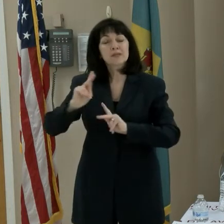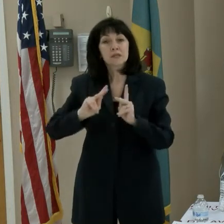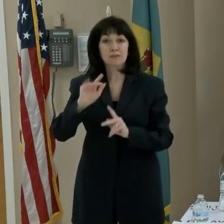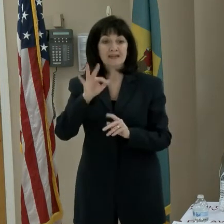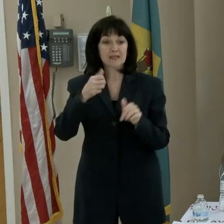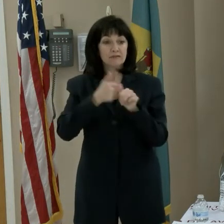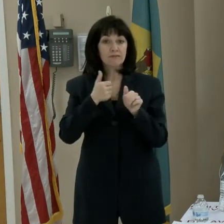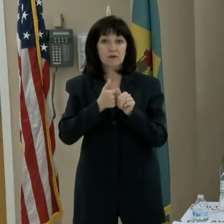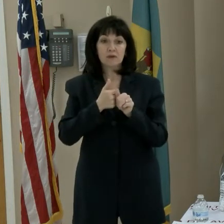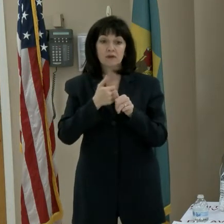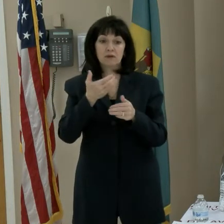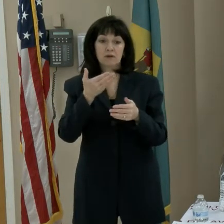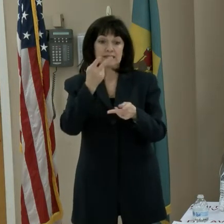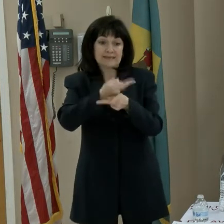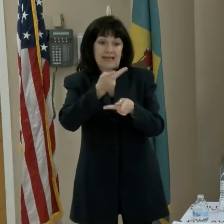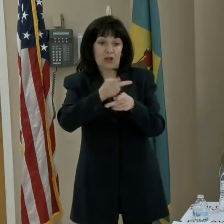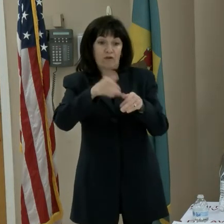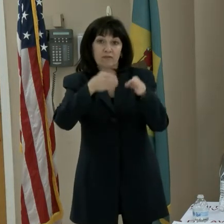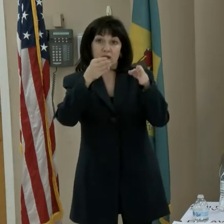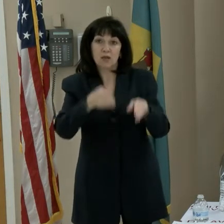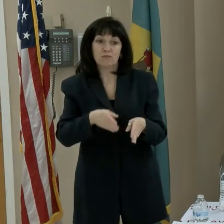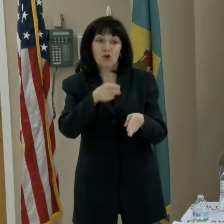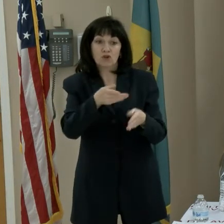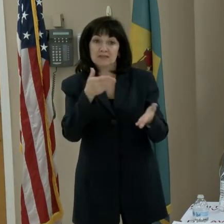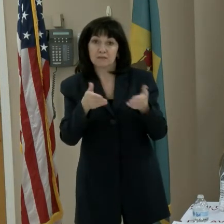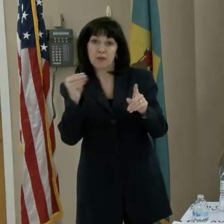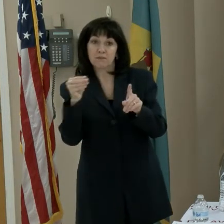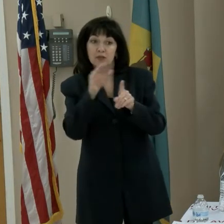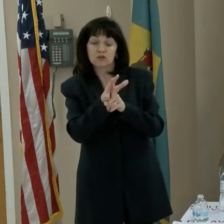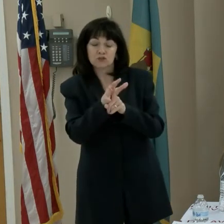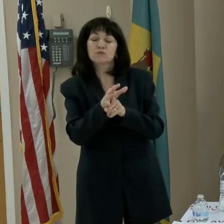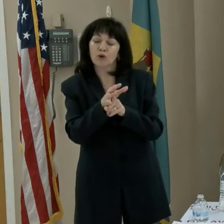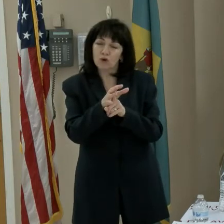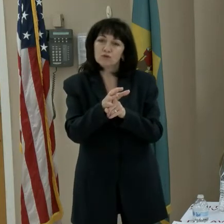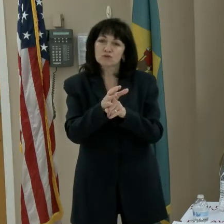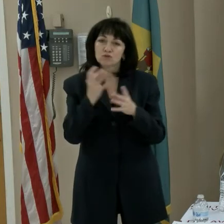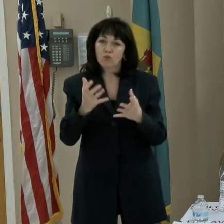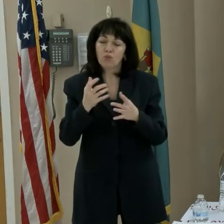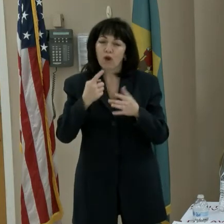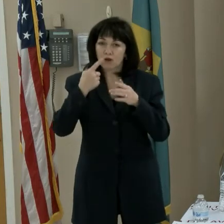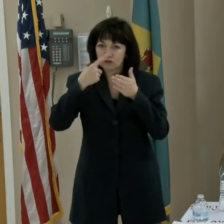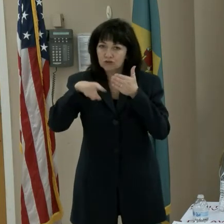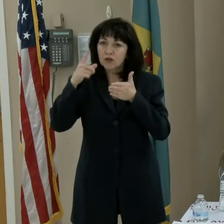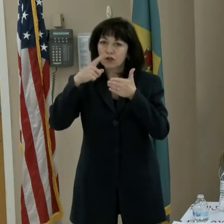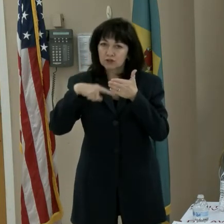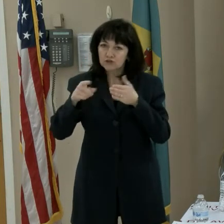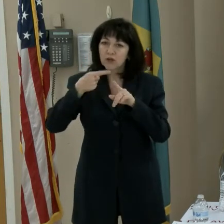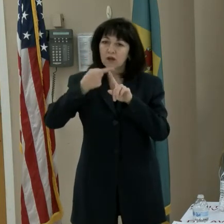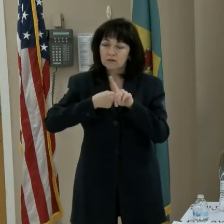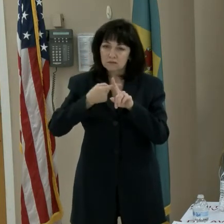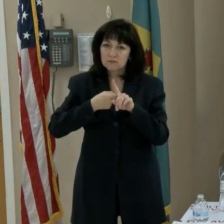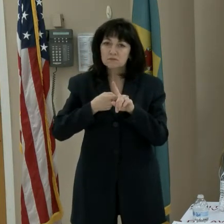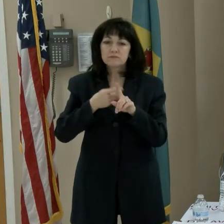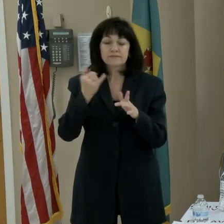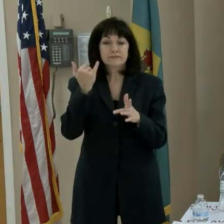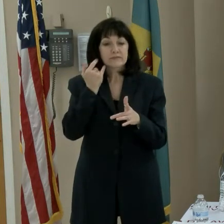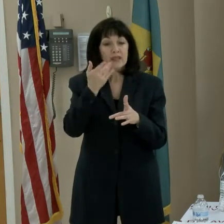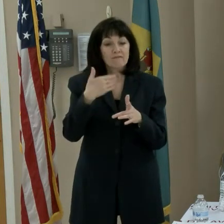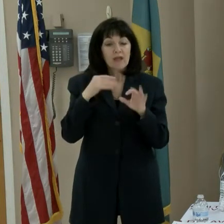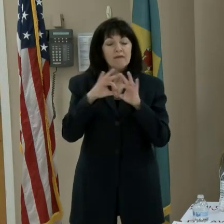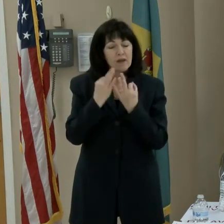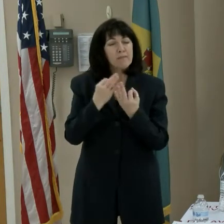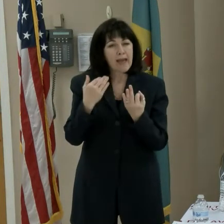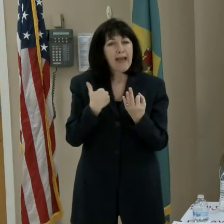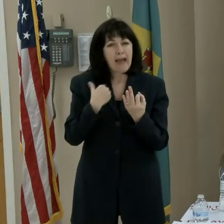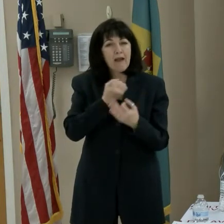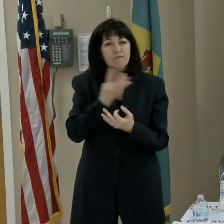who may have been exposed. So I think that, again, thinking about getting that thermometer, if you have loved ones, there are different types